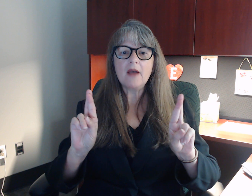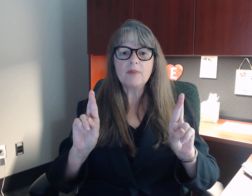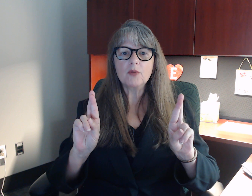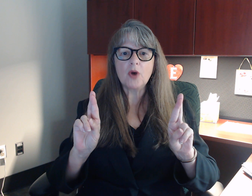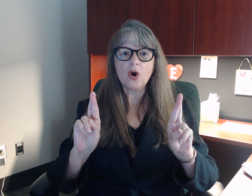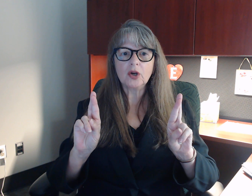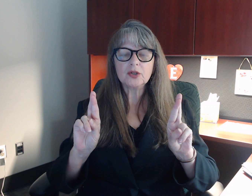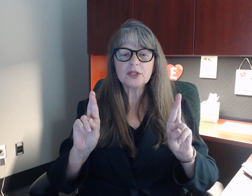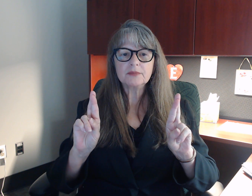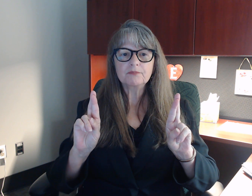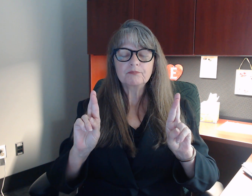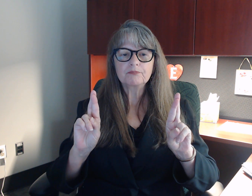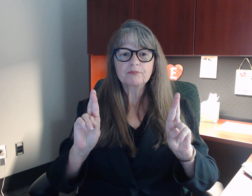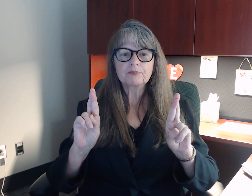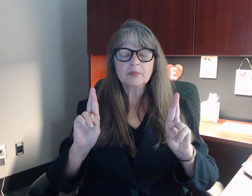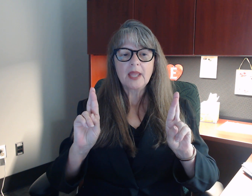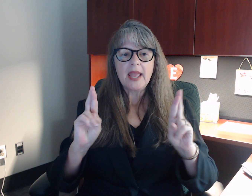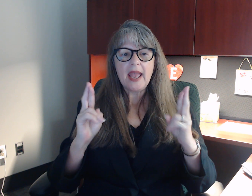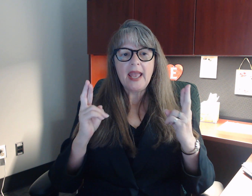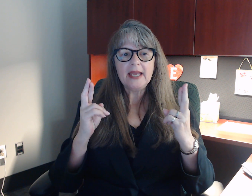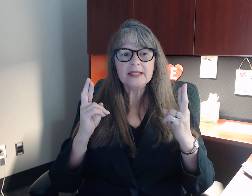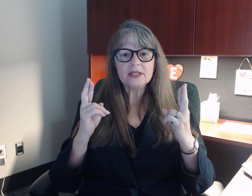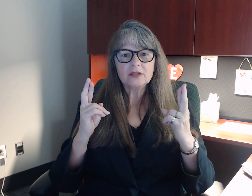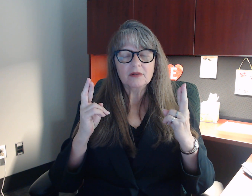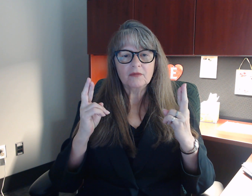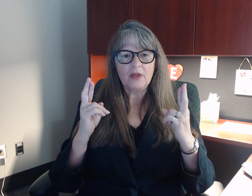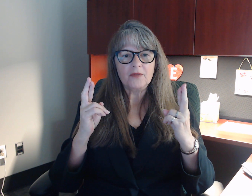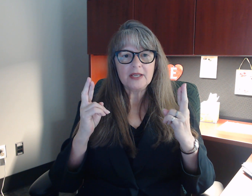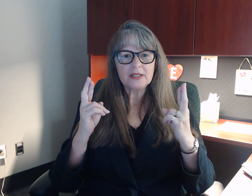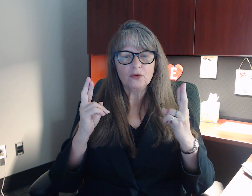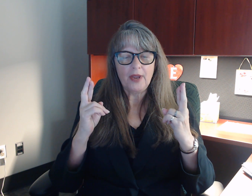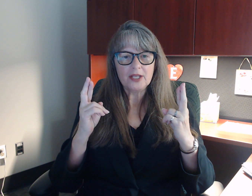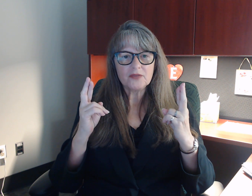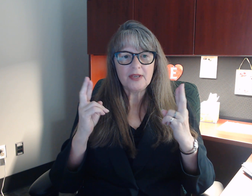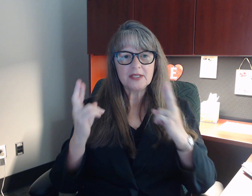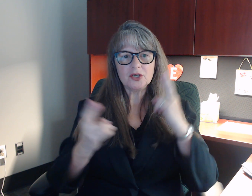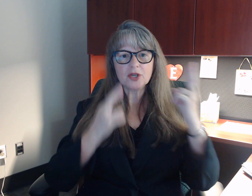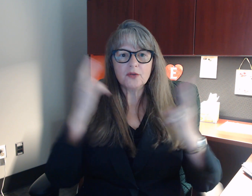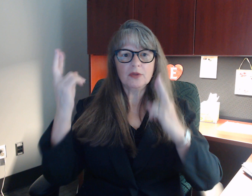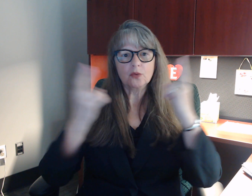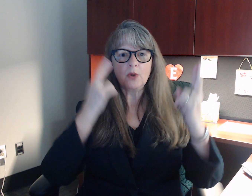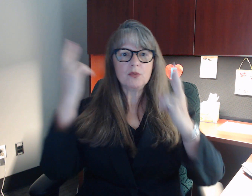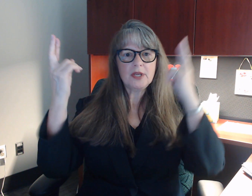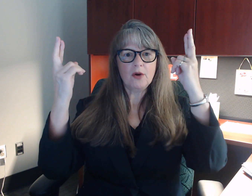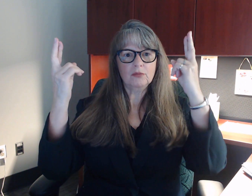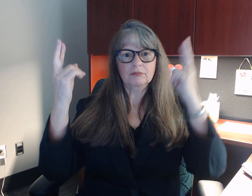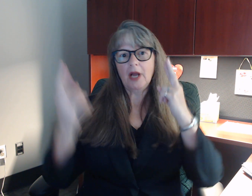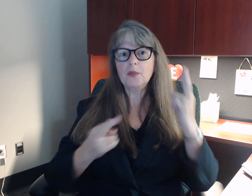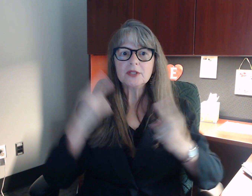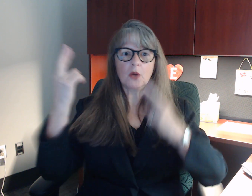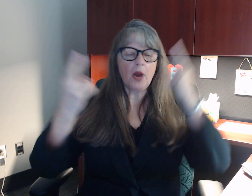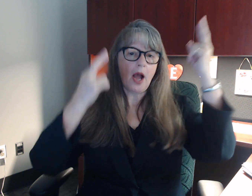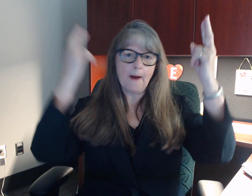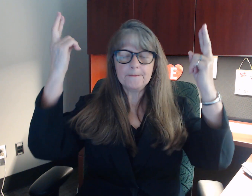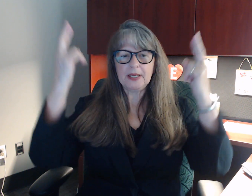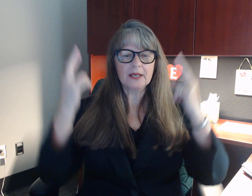both R's, and your hands face each other. The rodeo. Always go up because